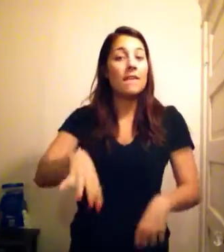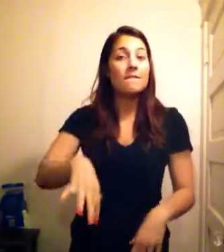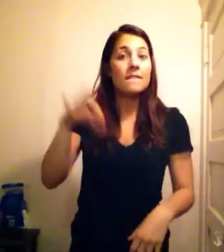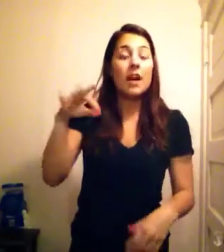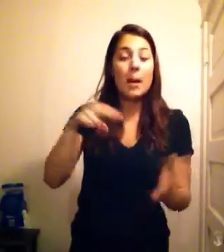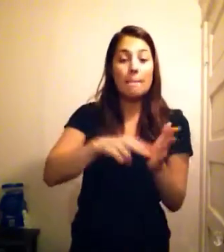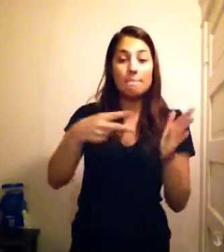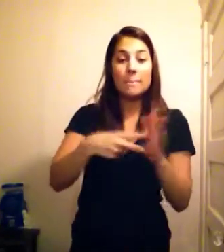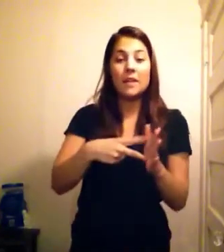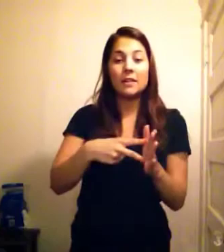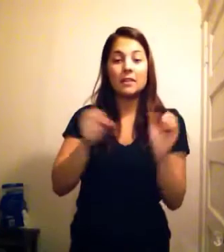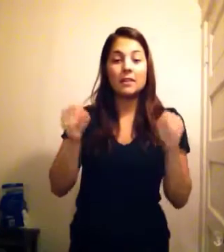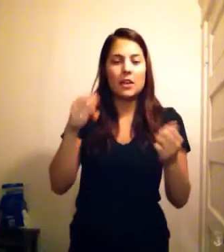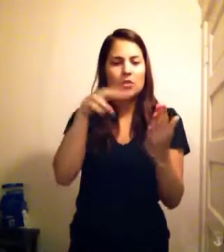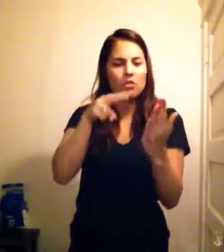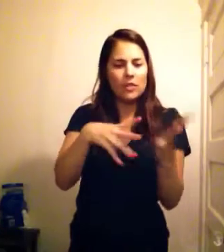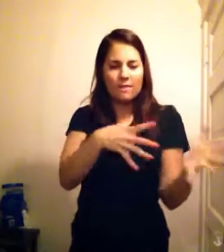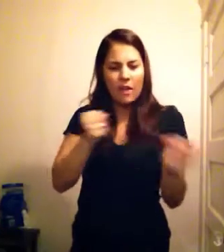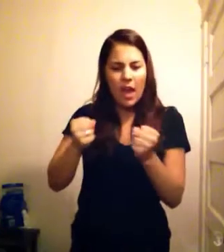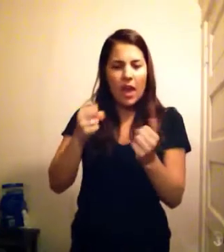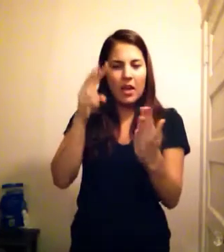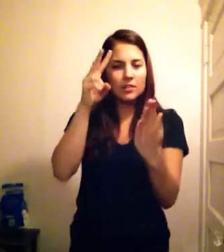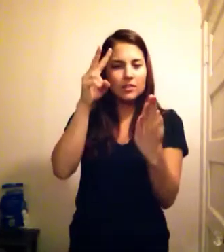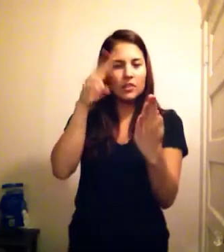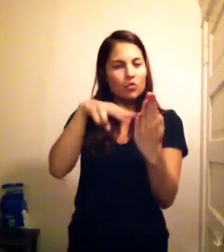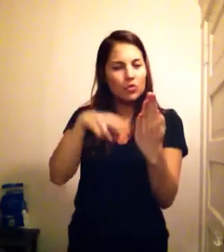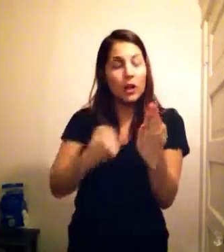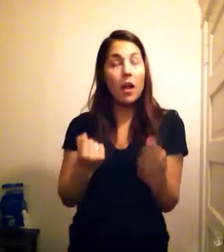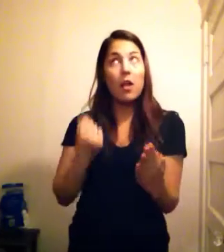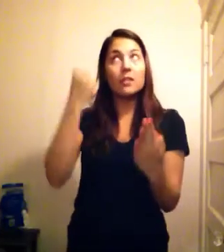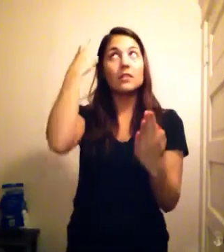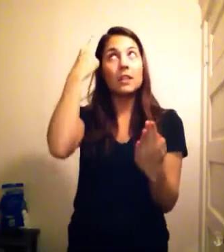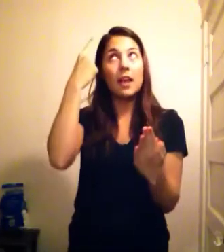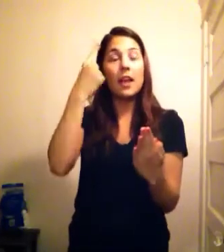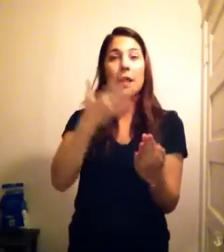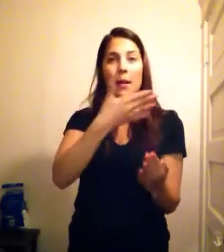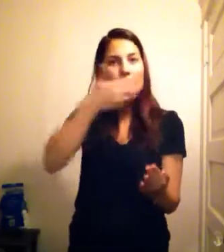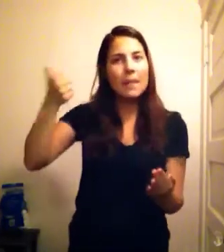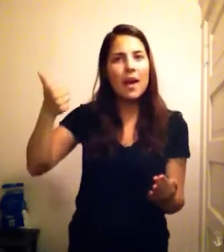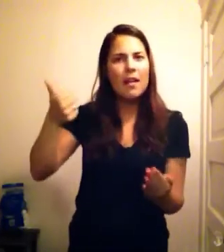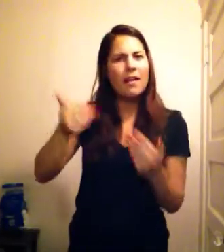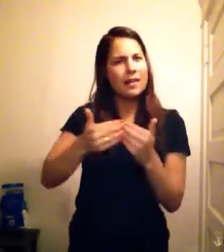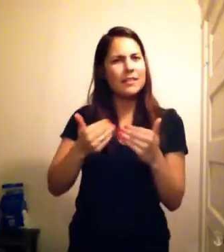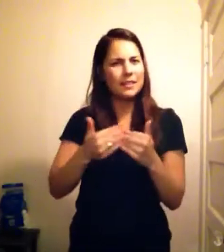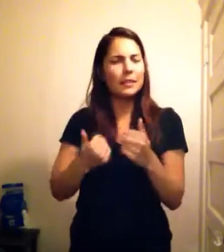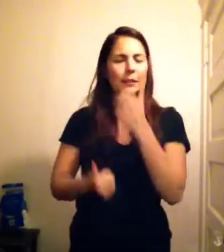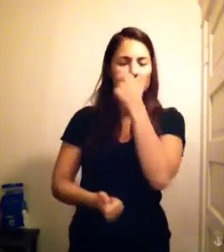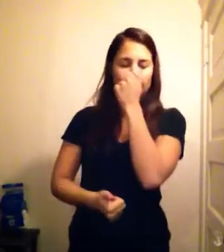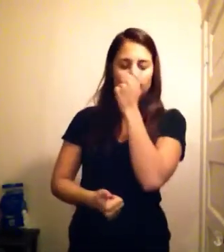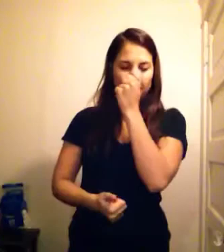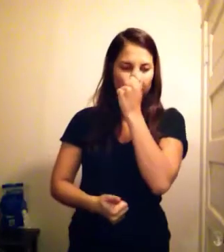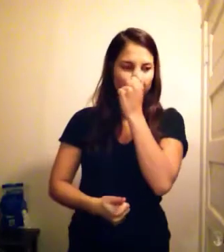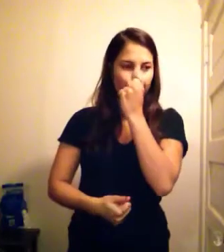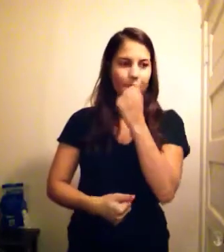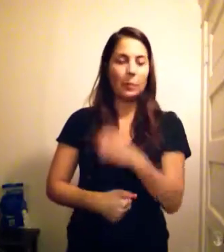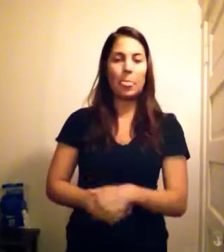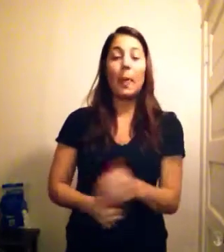purpose. Most people read by looking at every word, every sentence, every paragraph as its